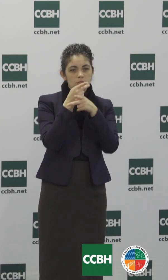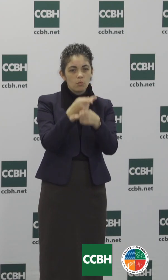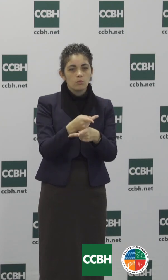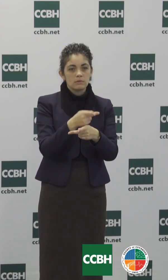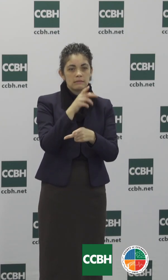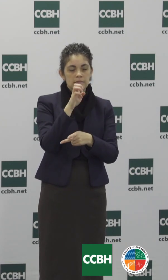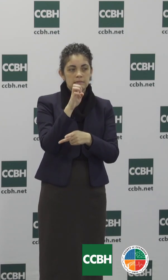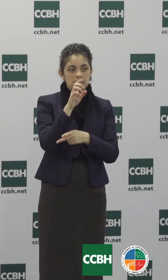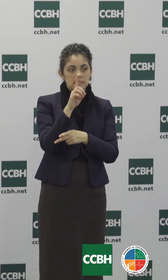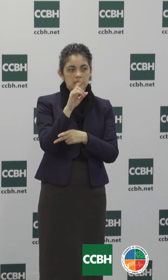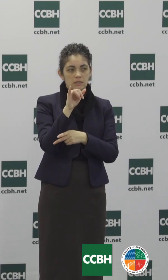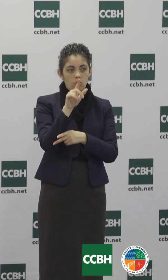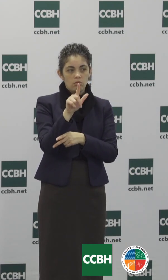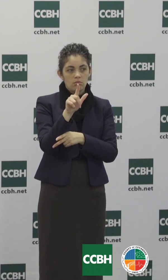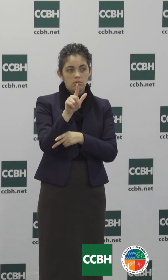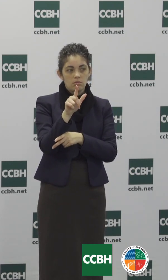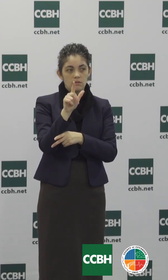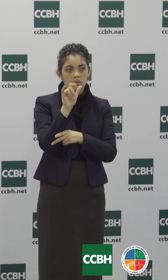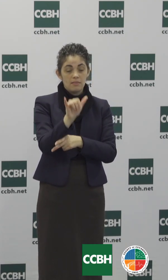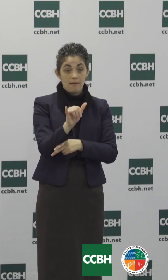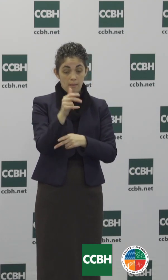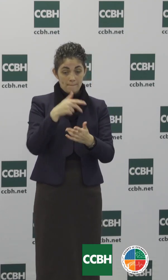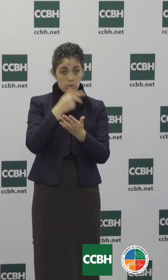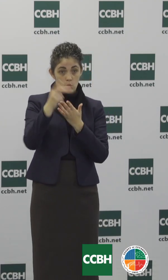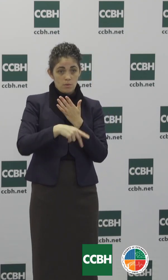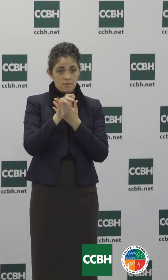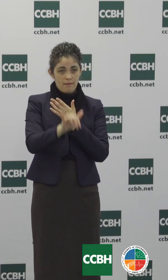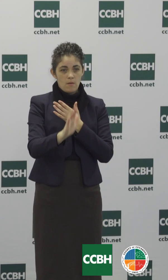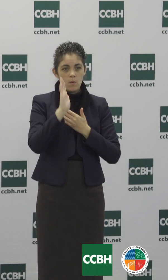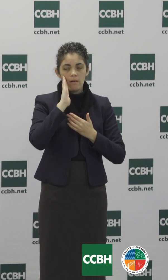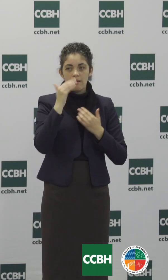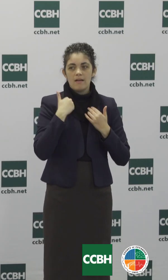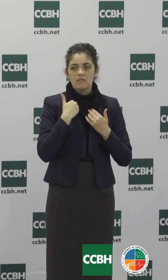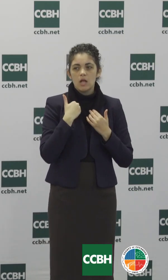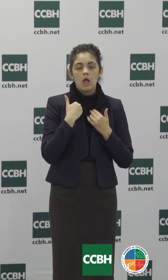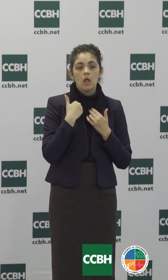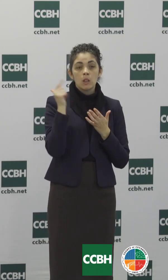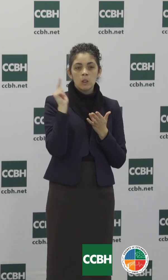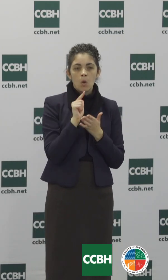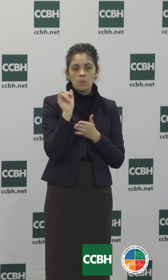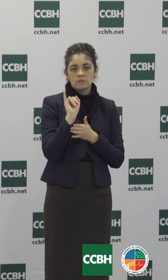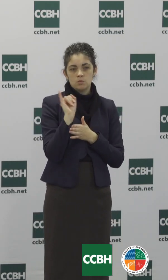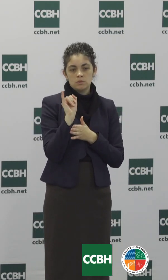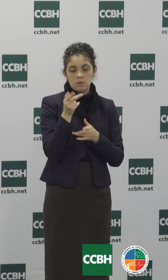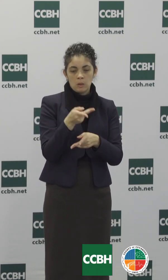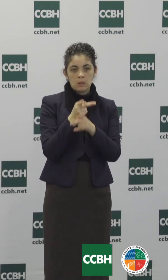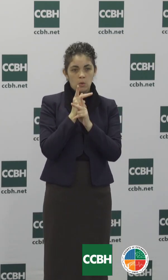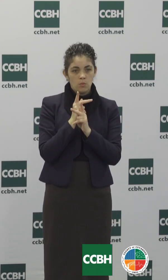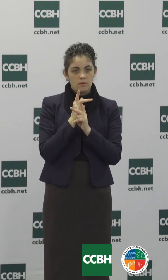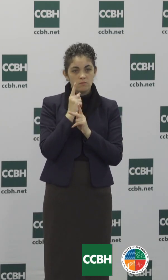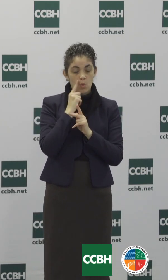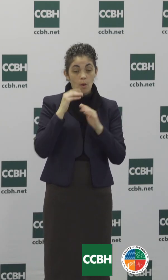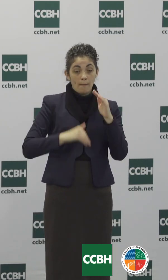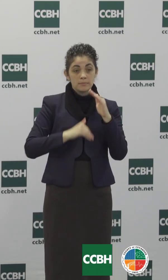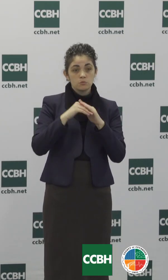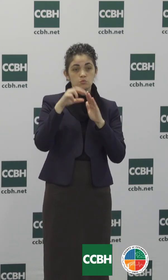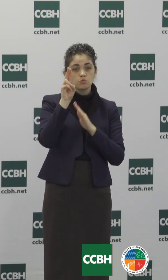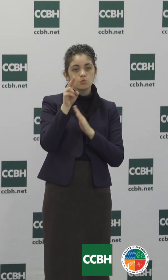EDL. Under this program, businesses can get a low-interest loan for up to $2